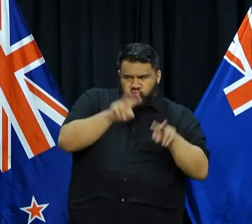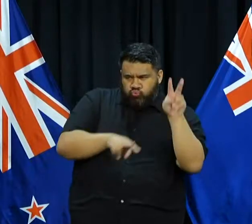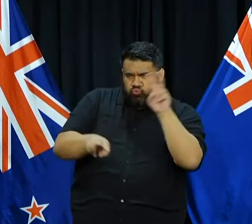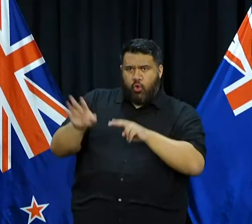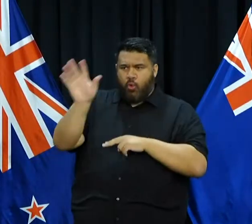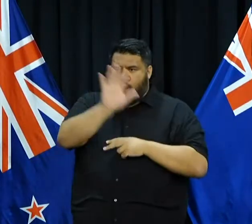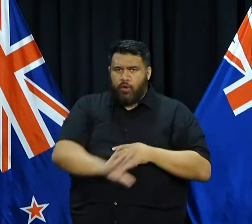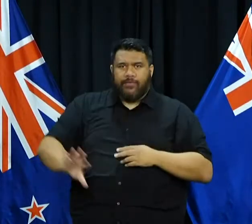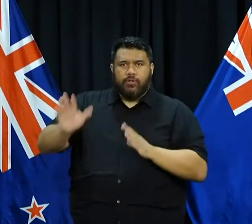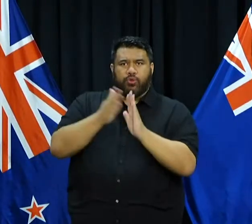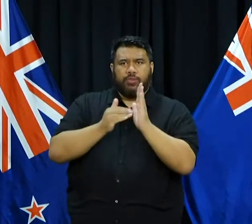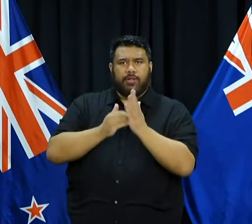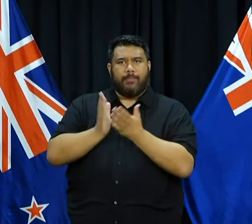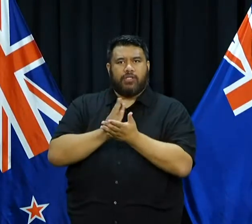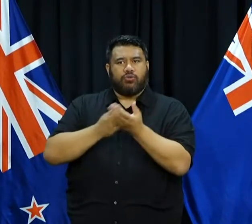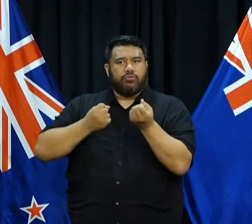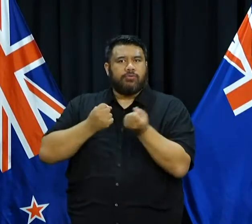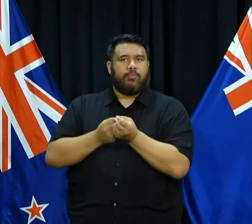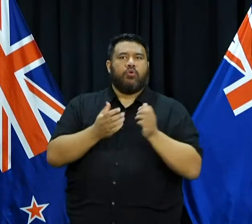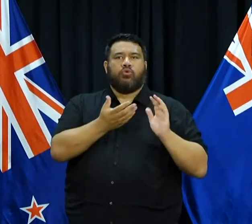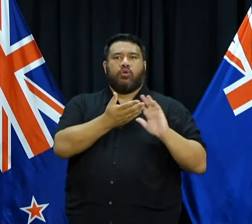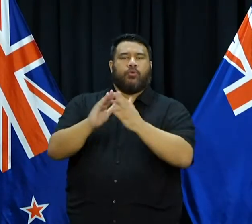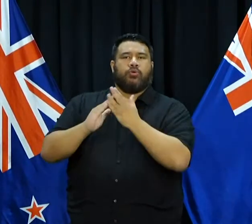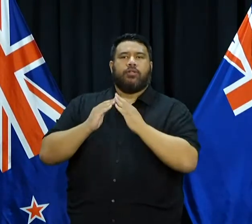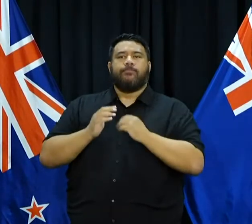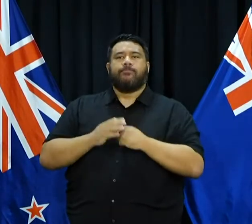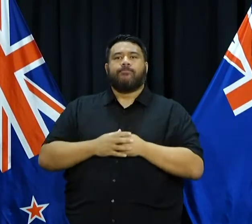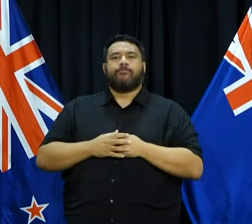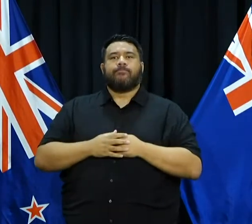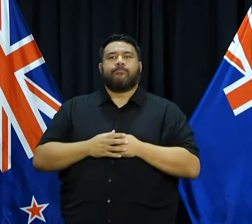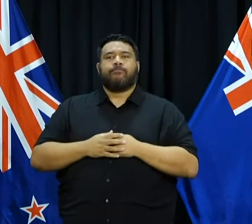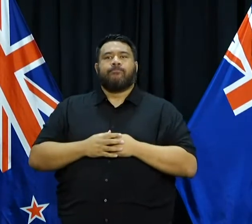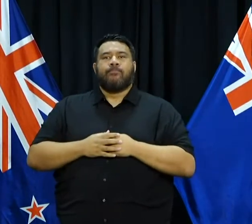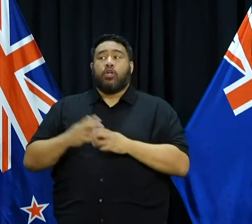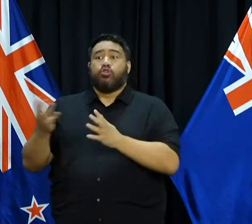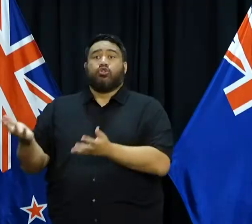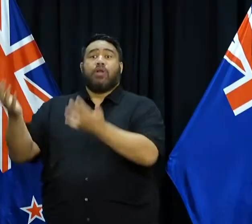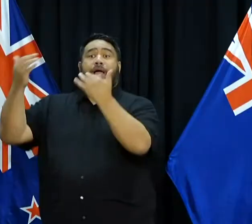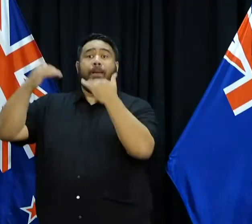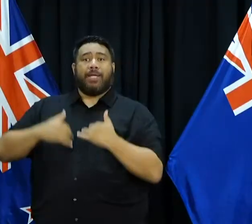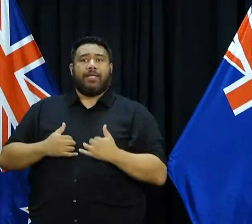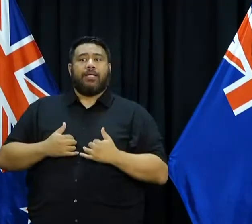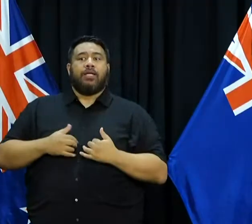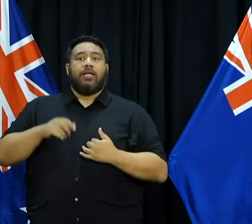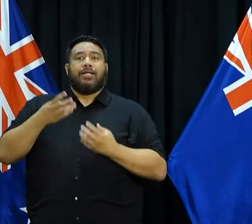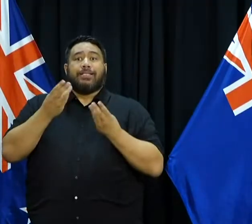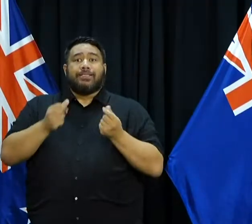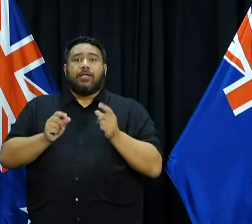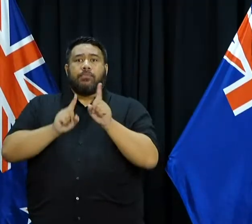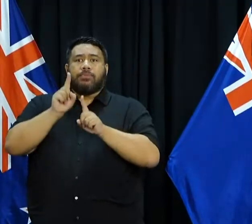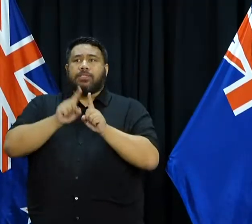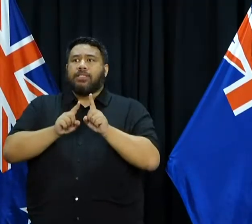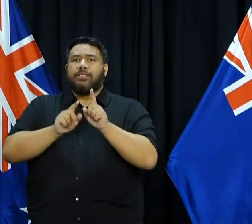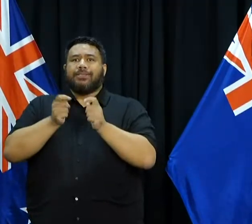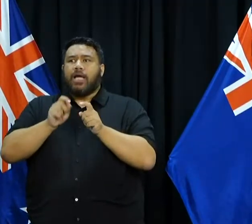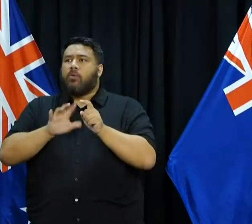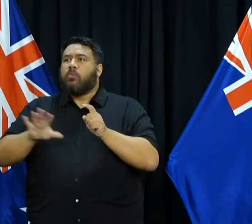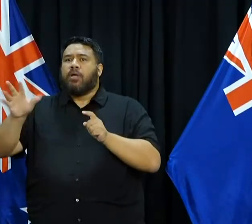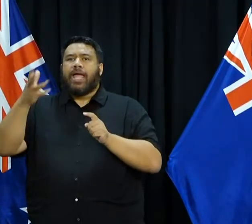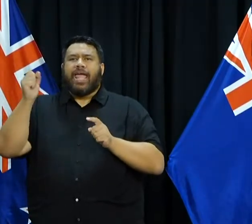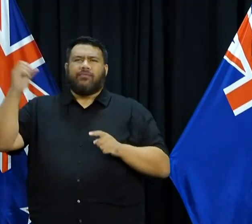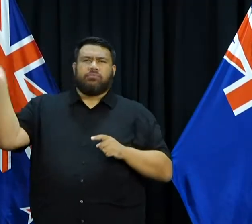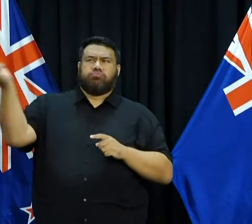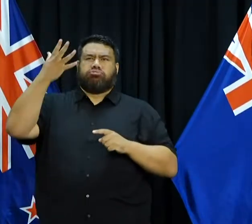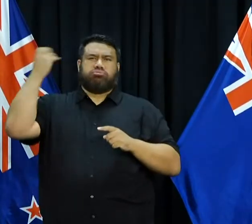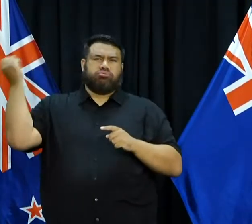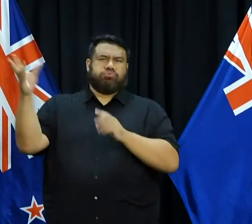support of their communities. Tsunami sirens in some areas have been used to advise of the warning. Regarding the